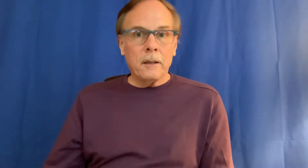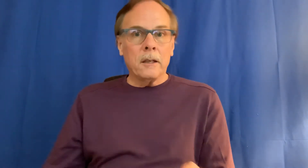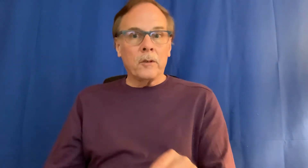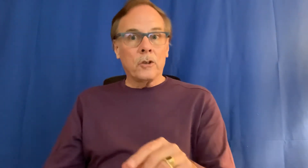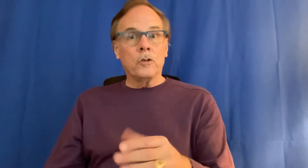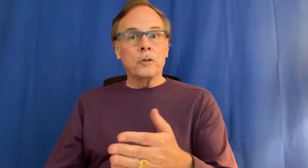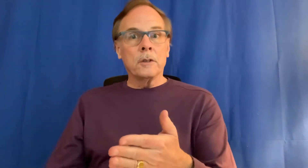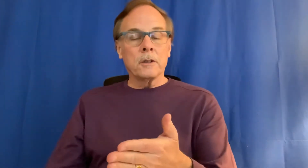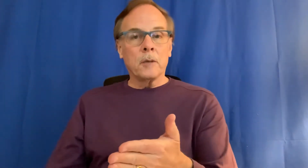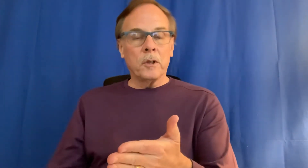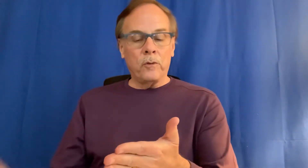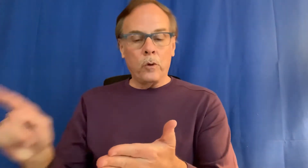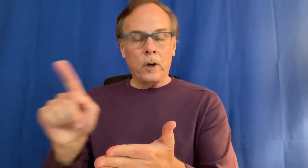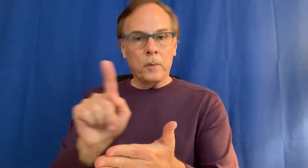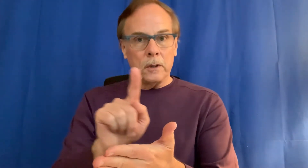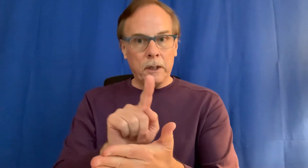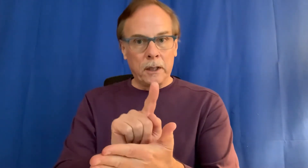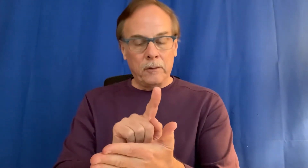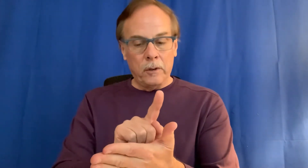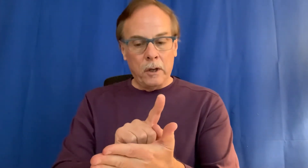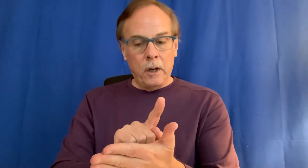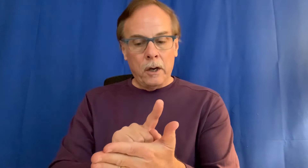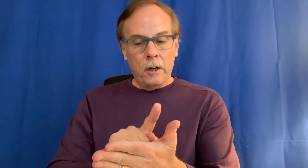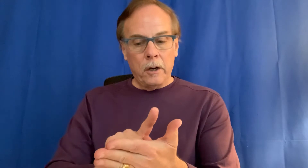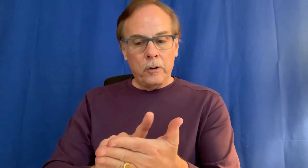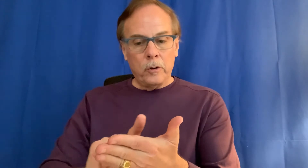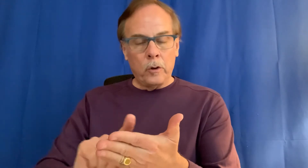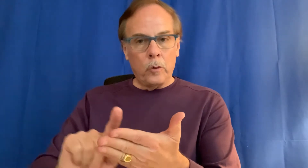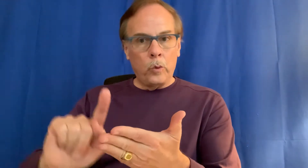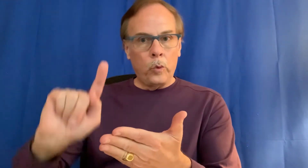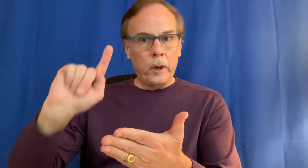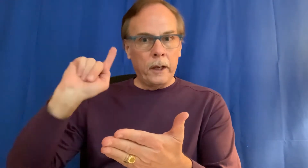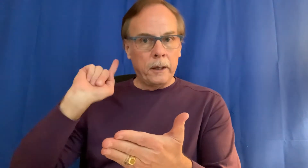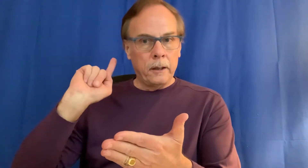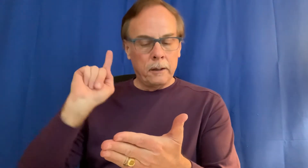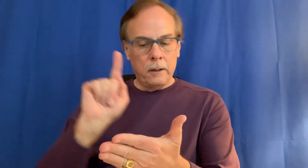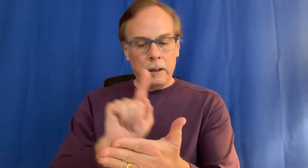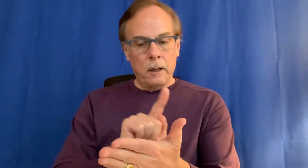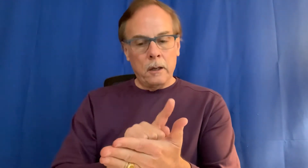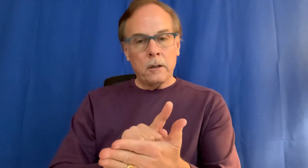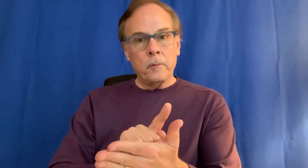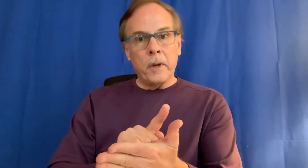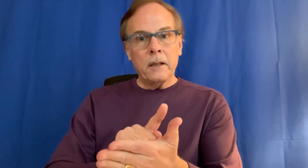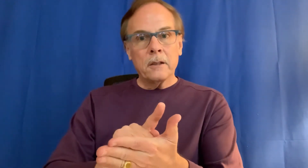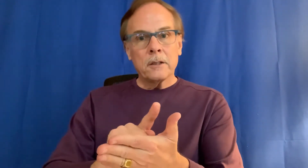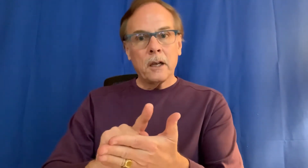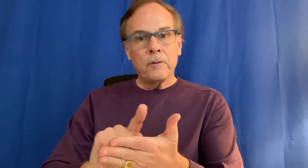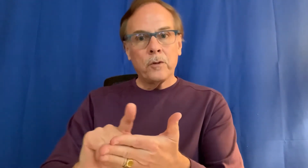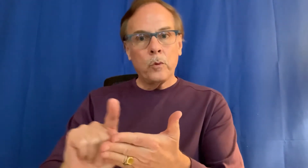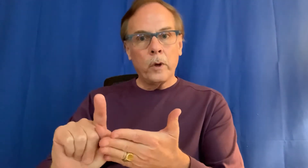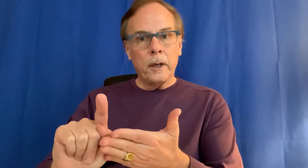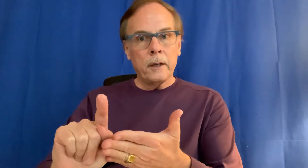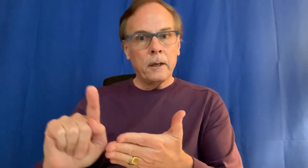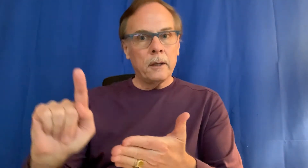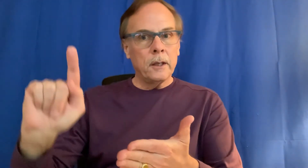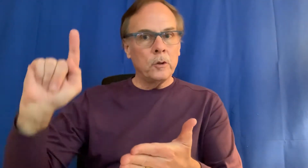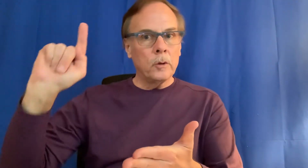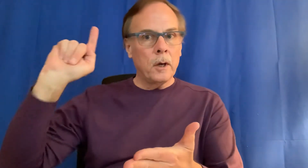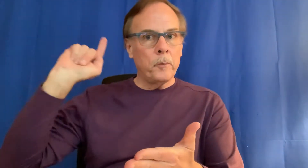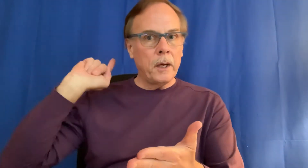I've introduced this sign before, I believe, here you go, week. Make the sign for week, and then you come behind